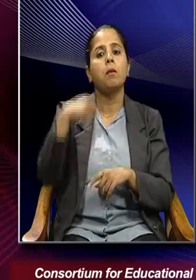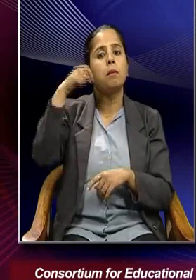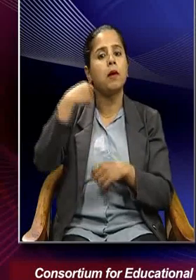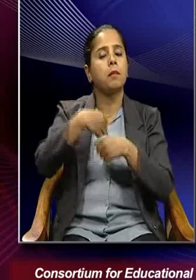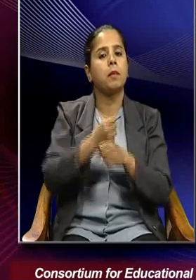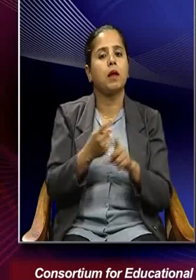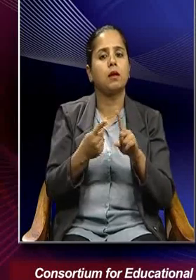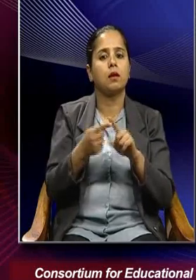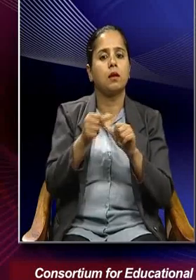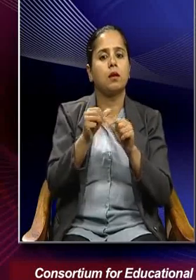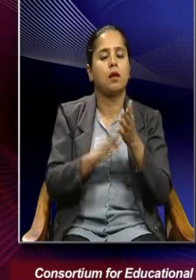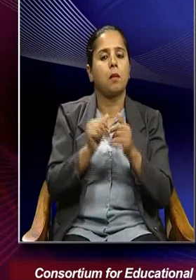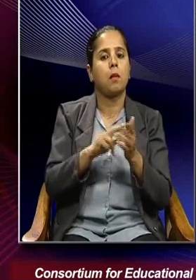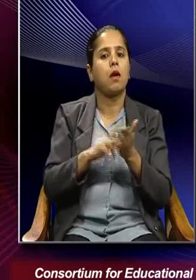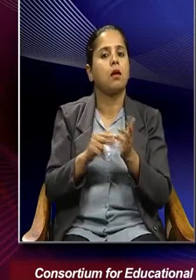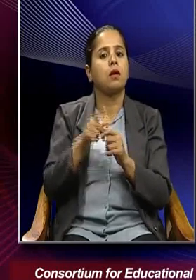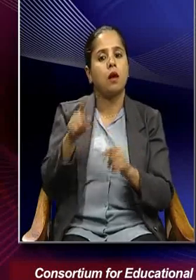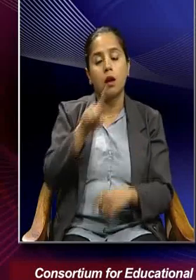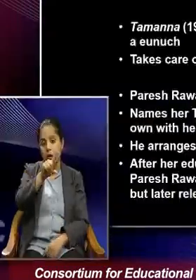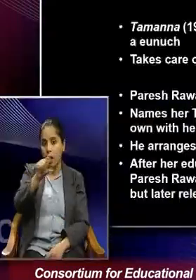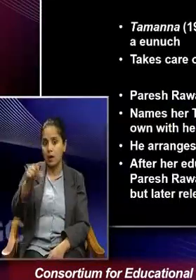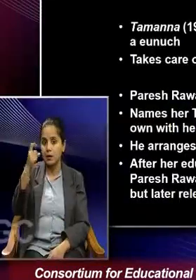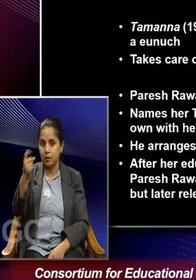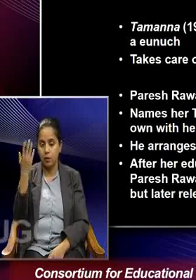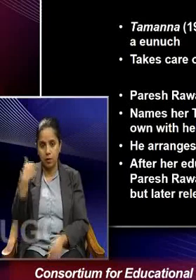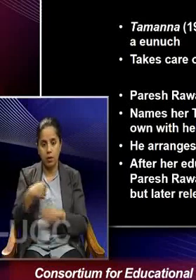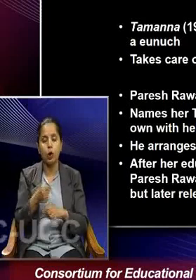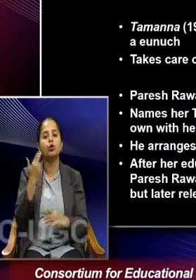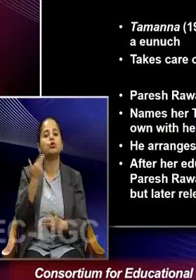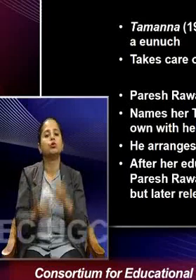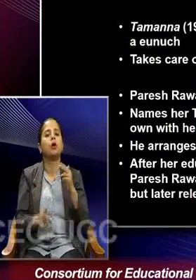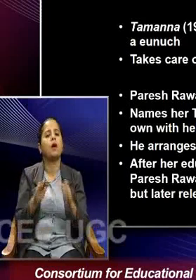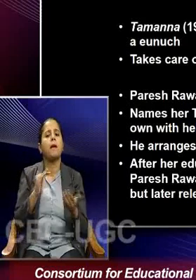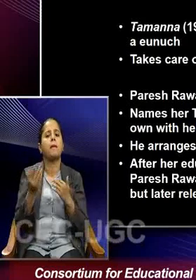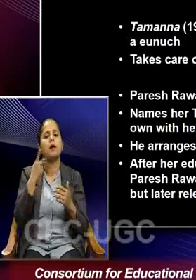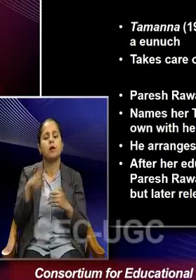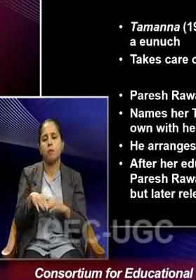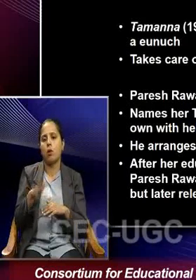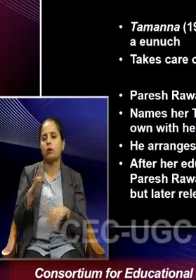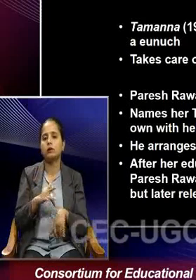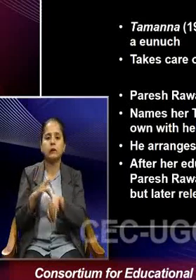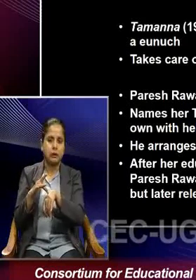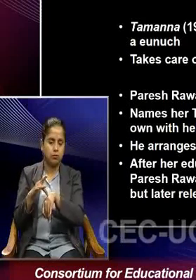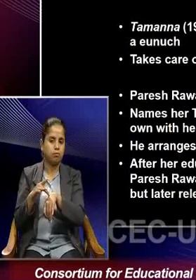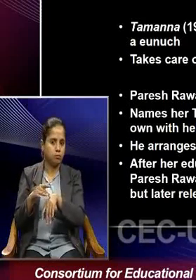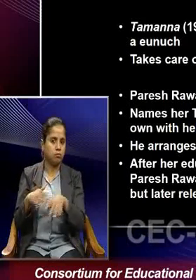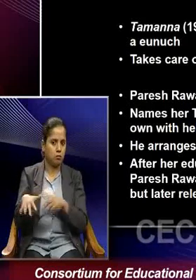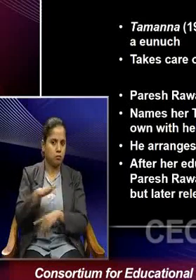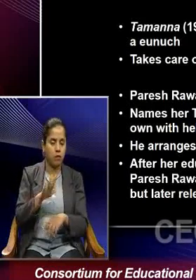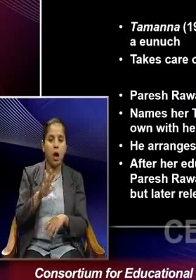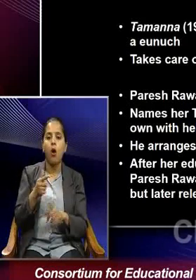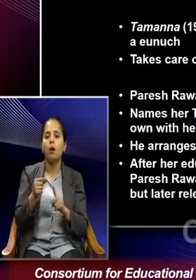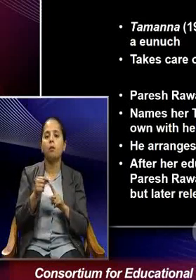called Tamanna in 1997, where the story was comparatively far more sensitive in nature, that how